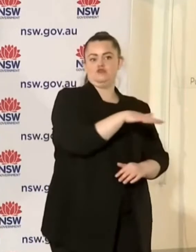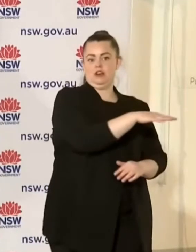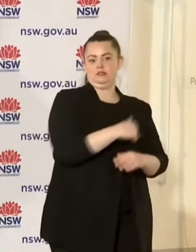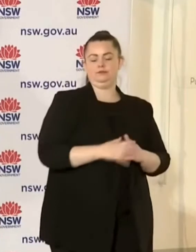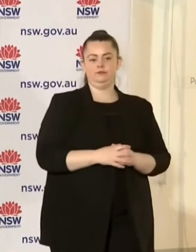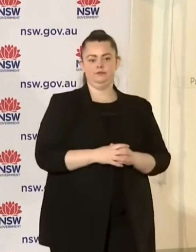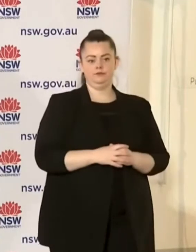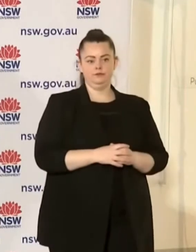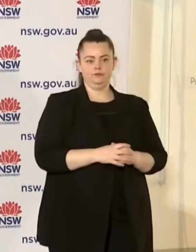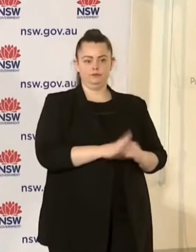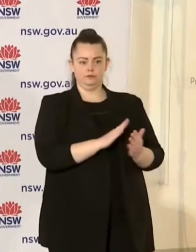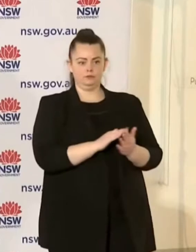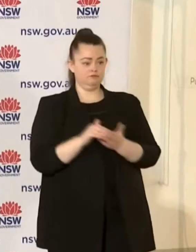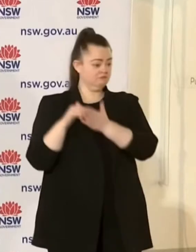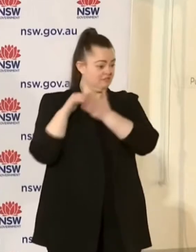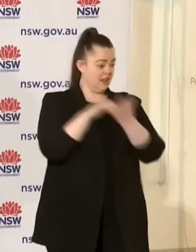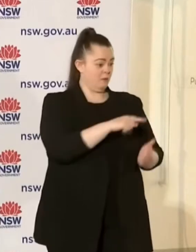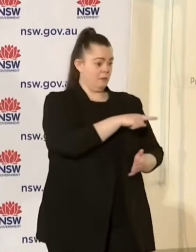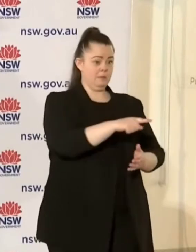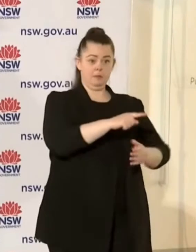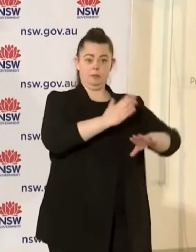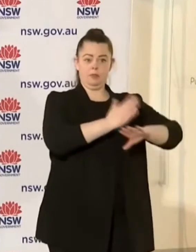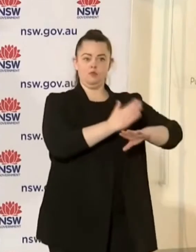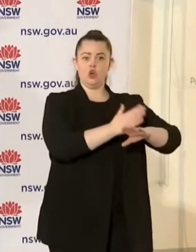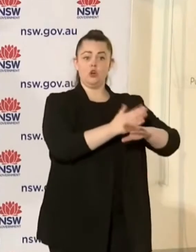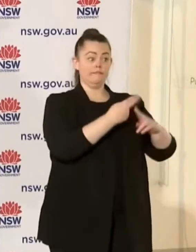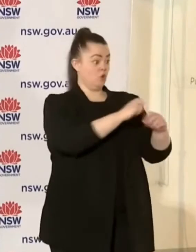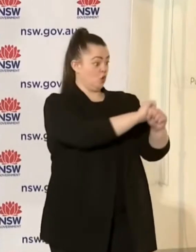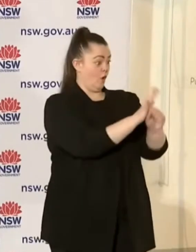to respond to non-COVID-related taskings as well.